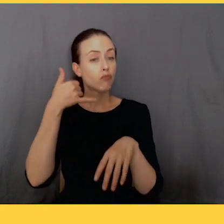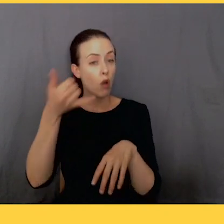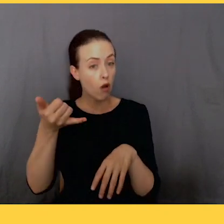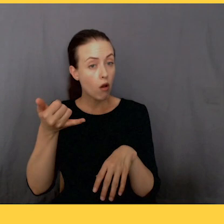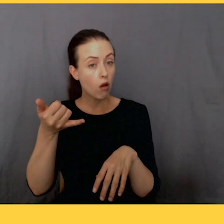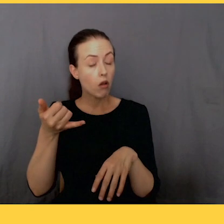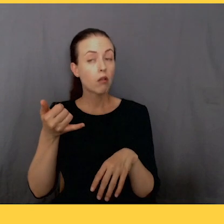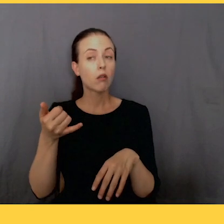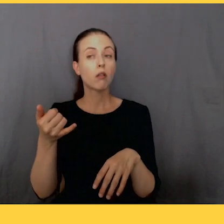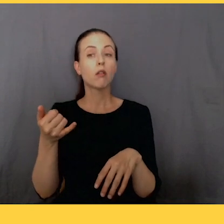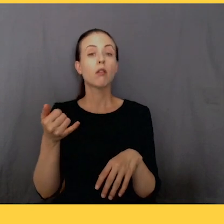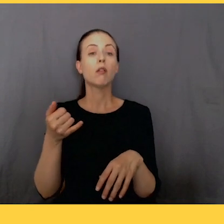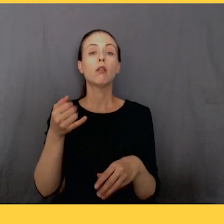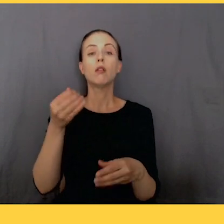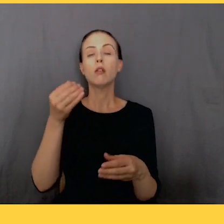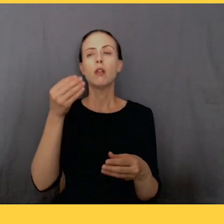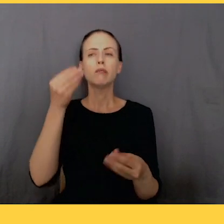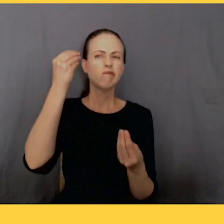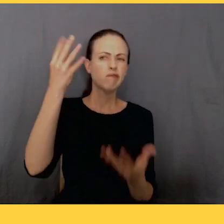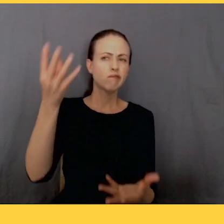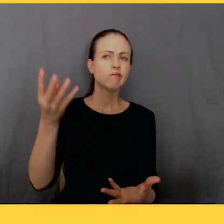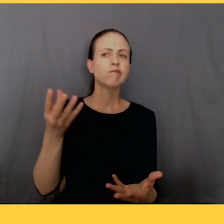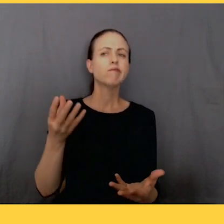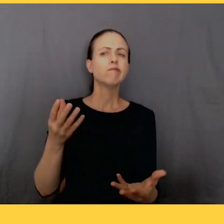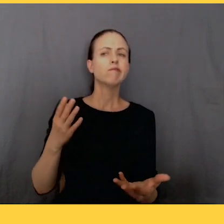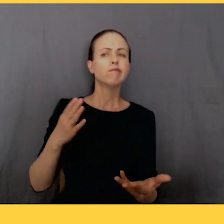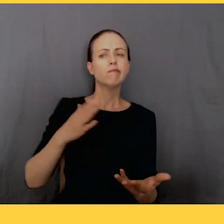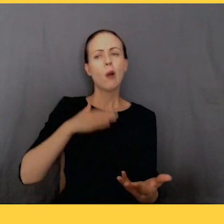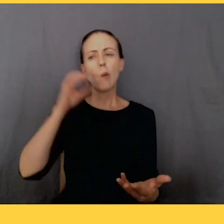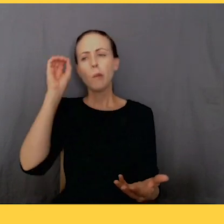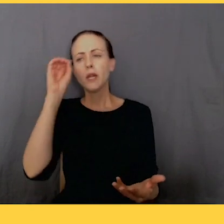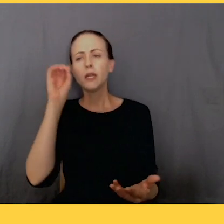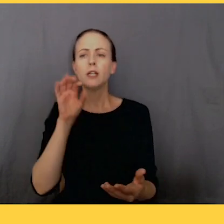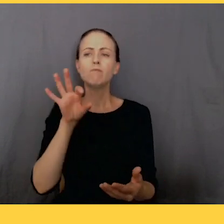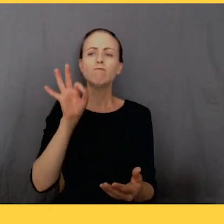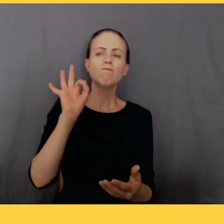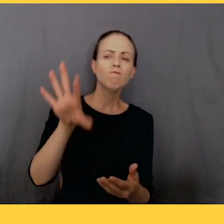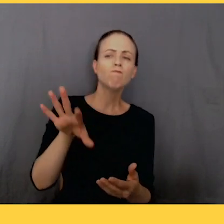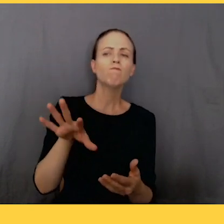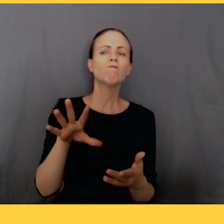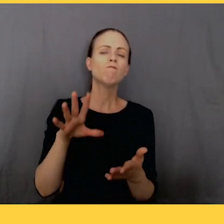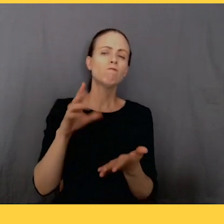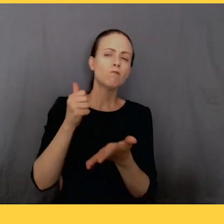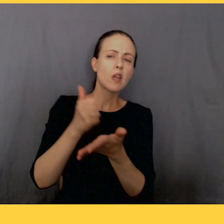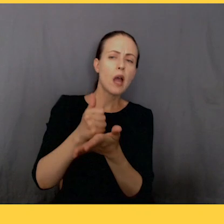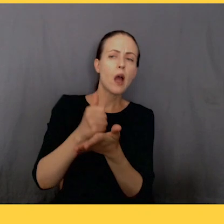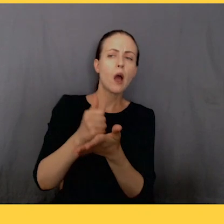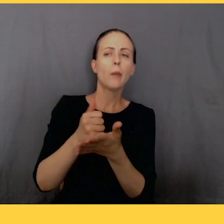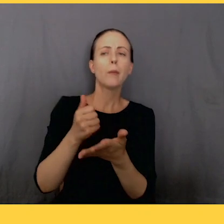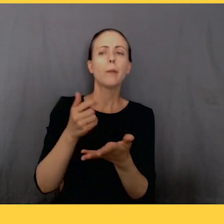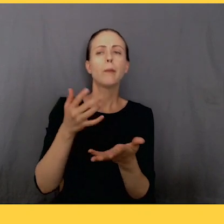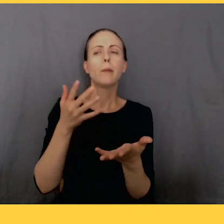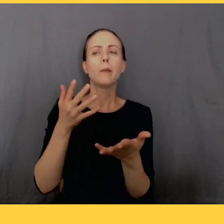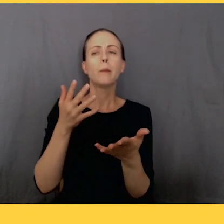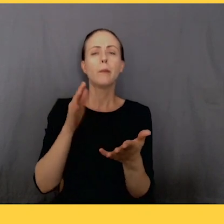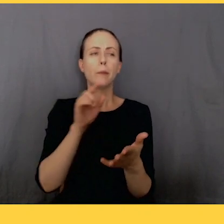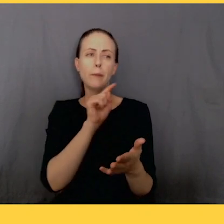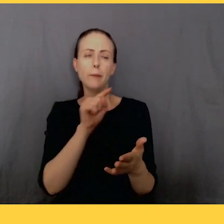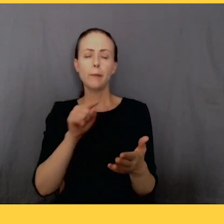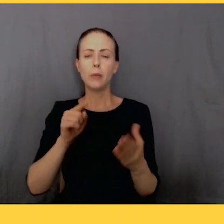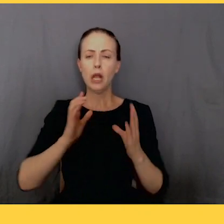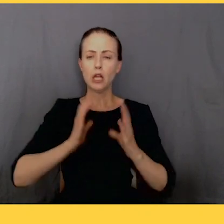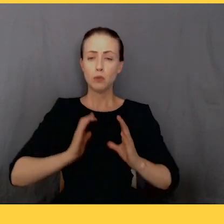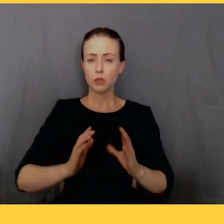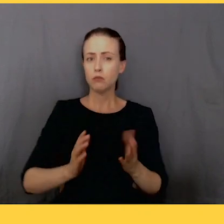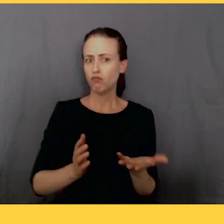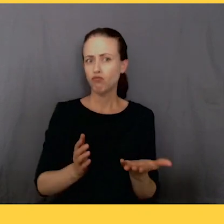us information you think we ought to know about to help us make our customers more resilient. And so